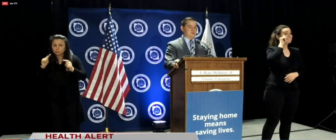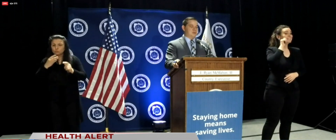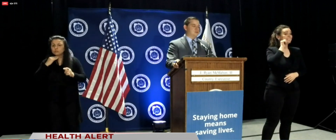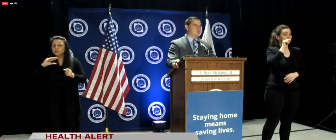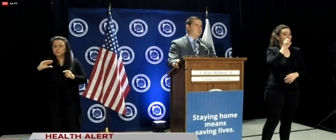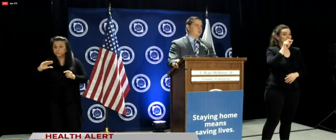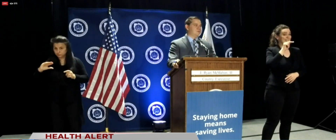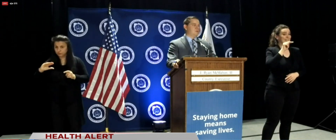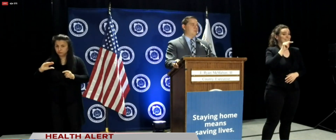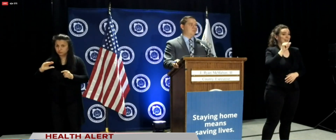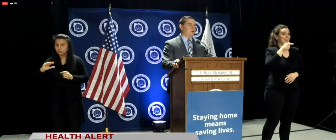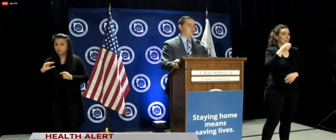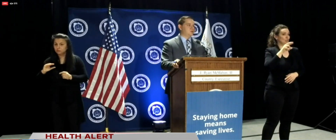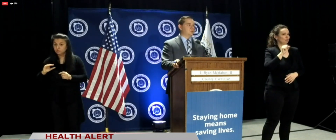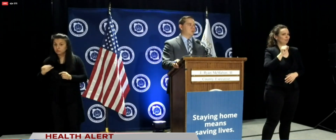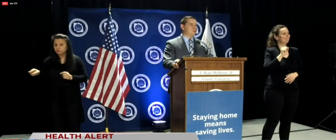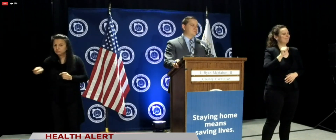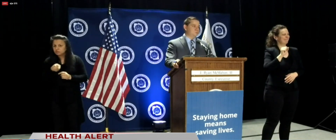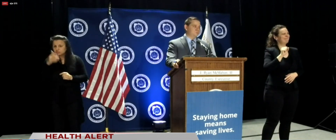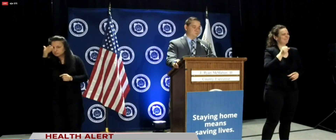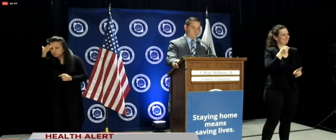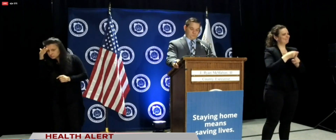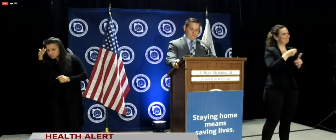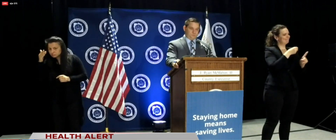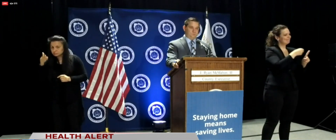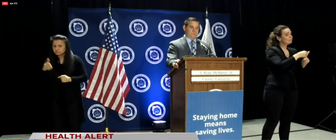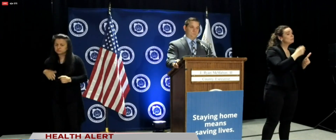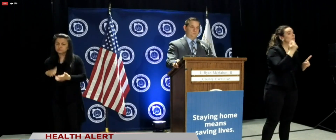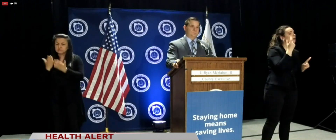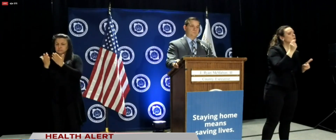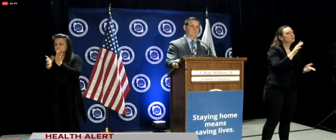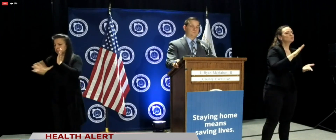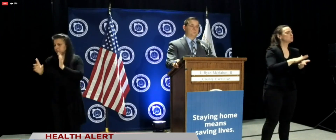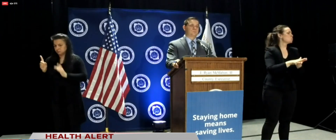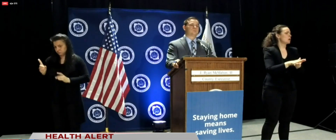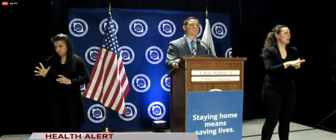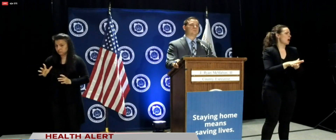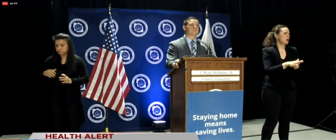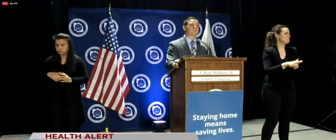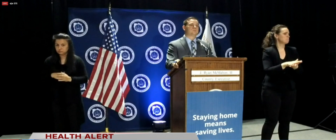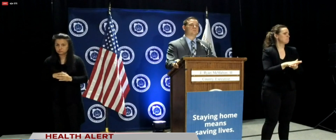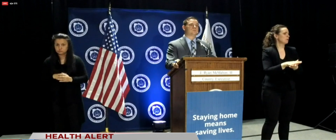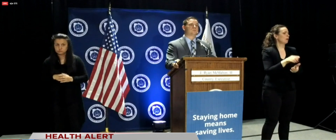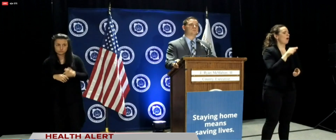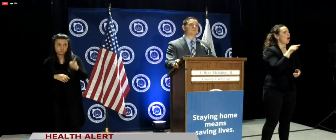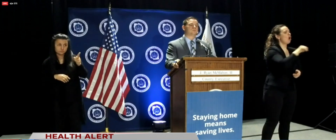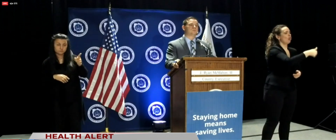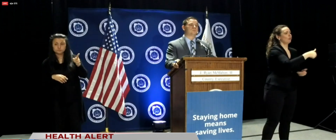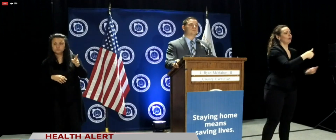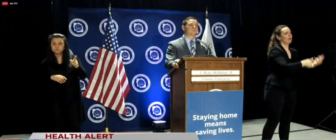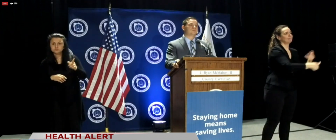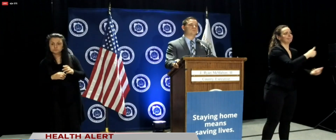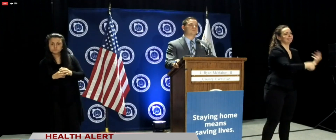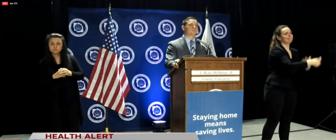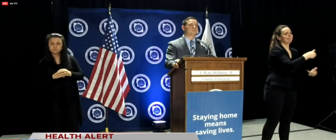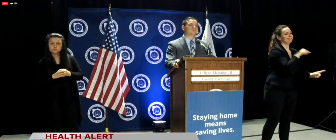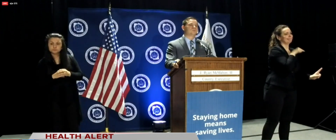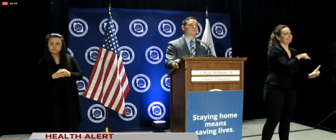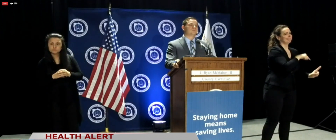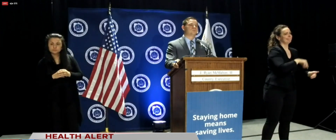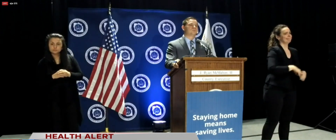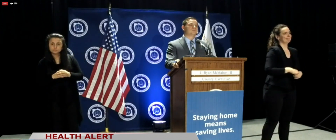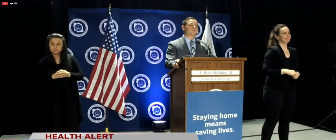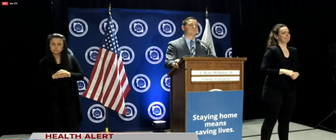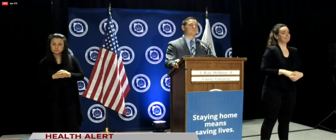those investigations, it wasn't from the schools. Is there a way that the county is monitoring the participation